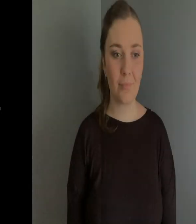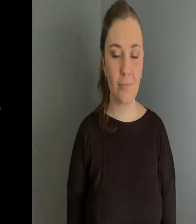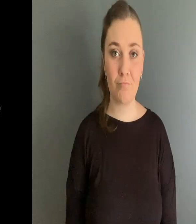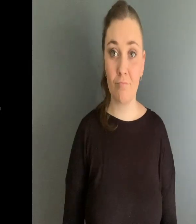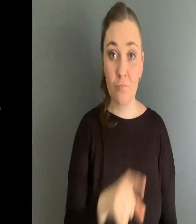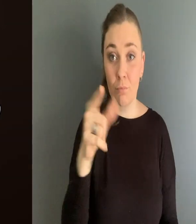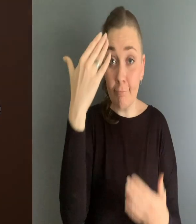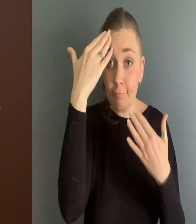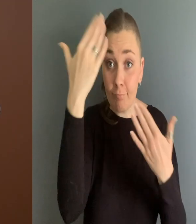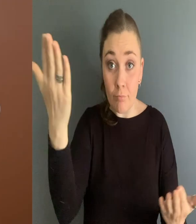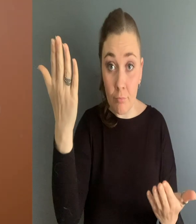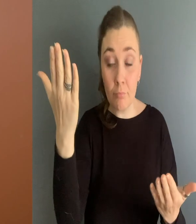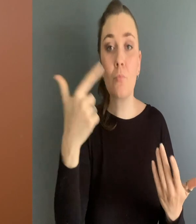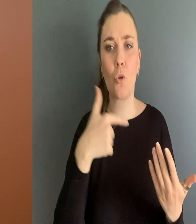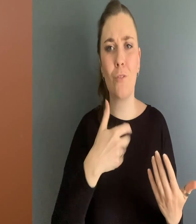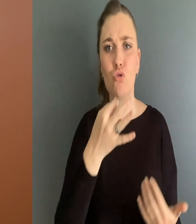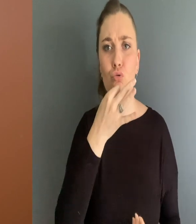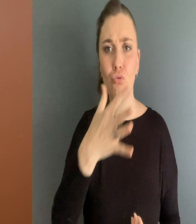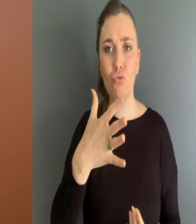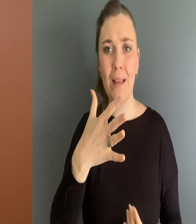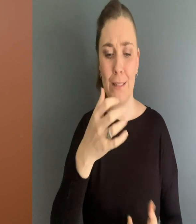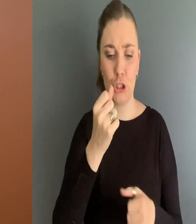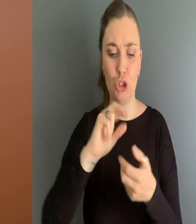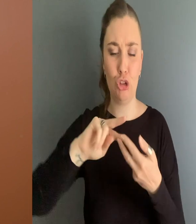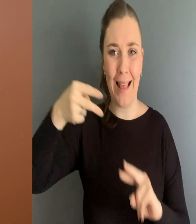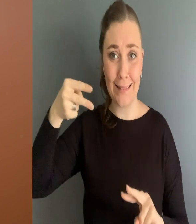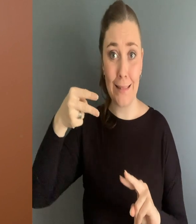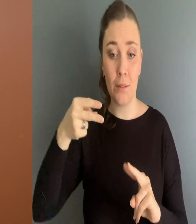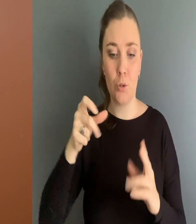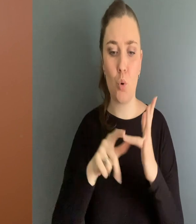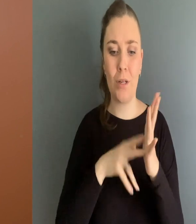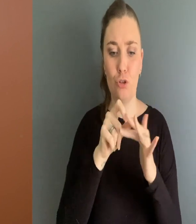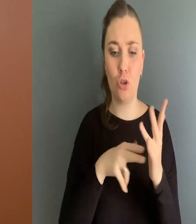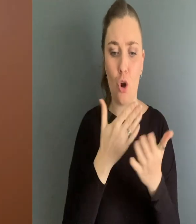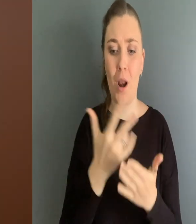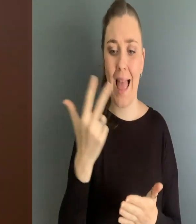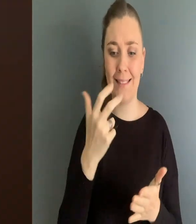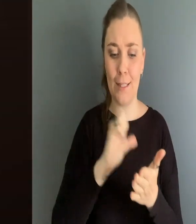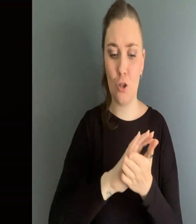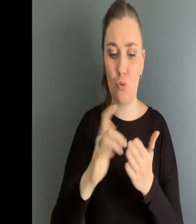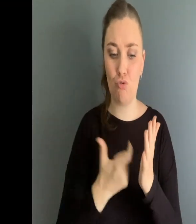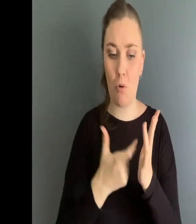for those of you that don't know i have a rare genetic condition on the 18 chromosome